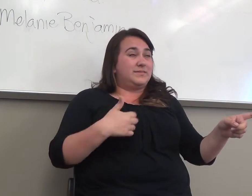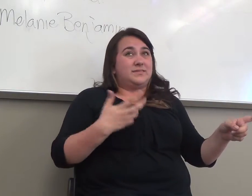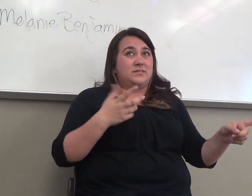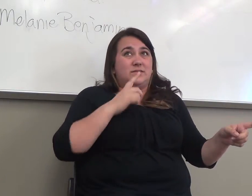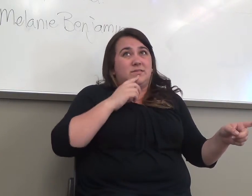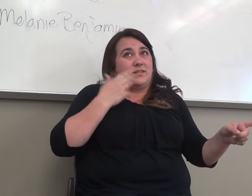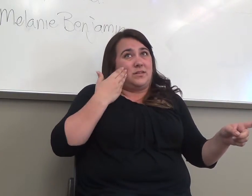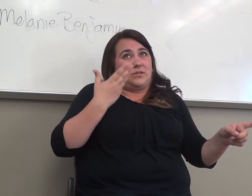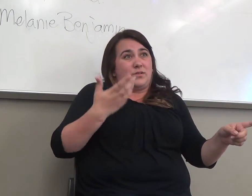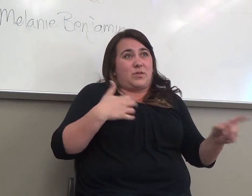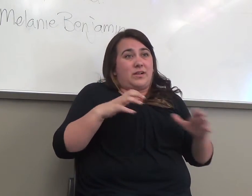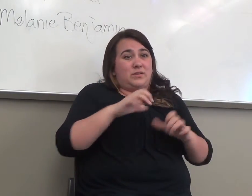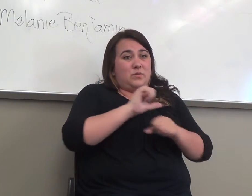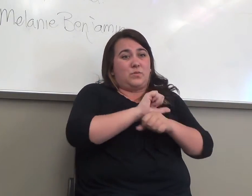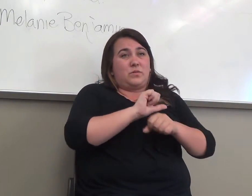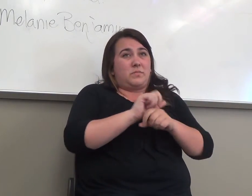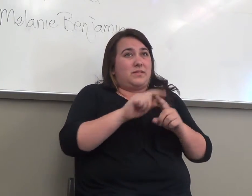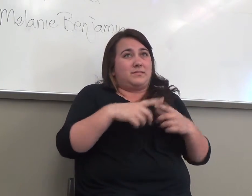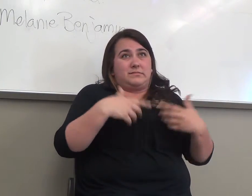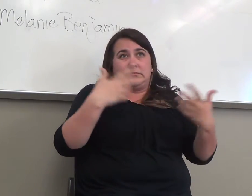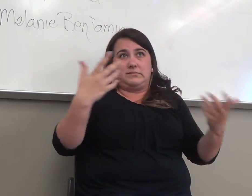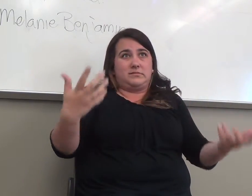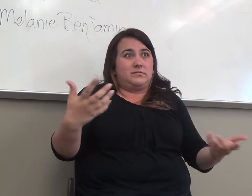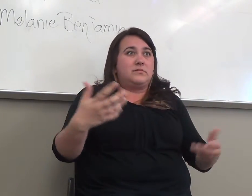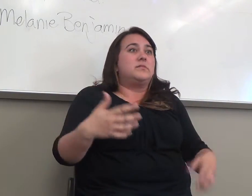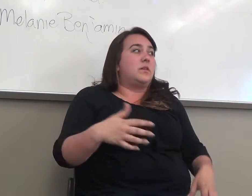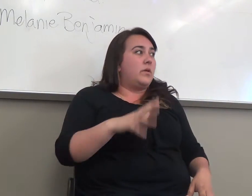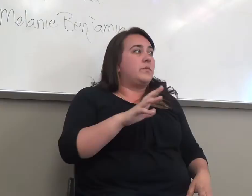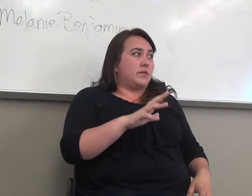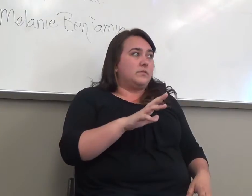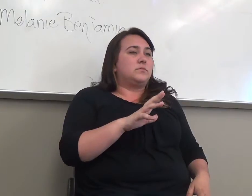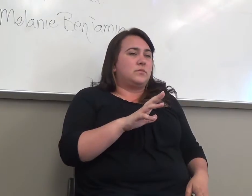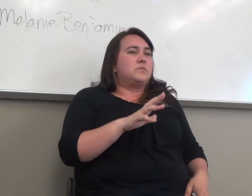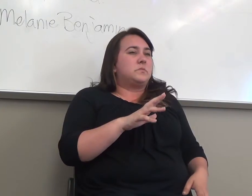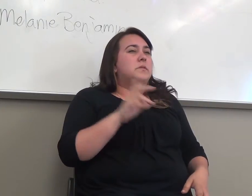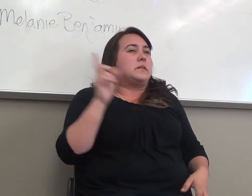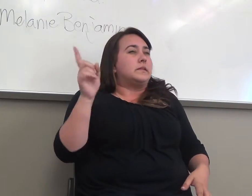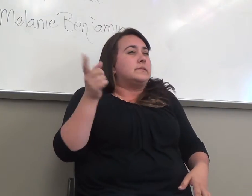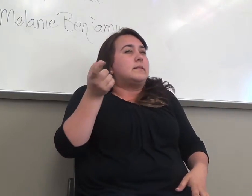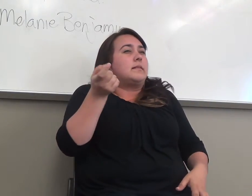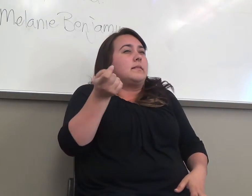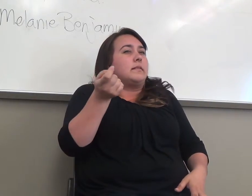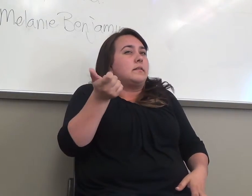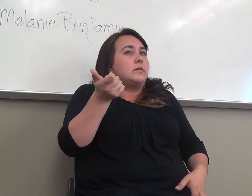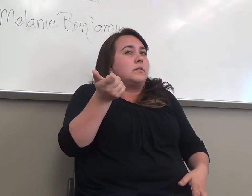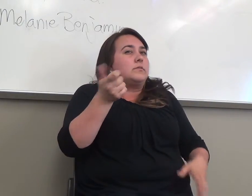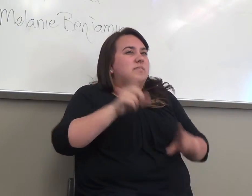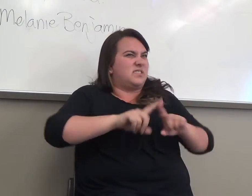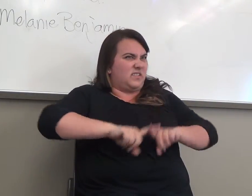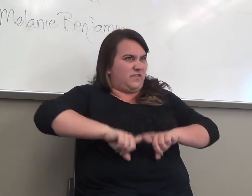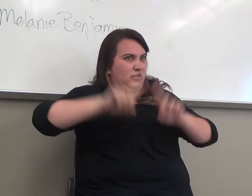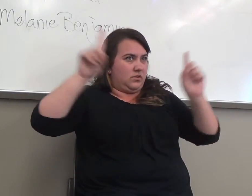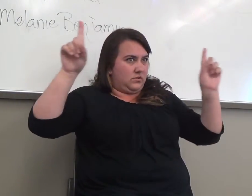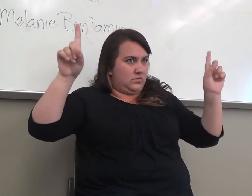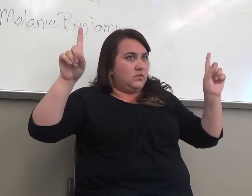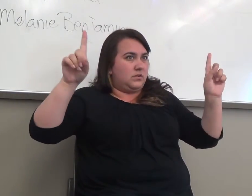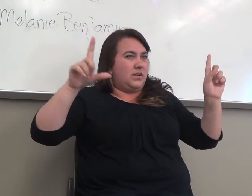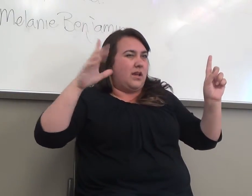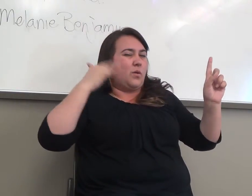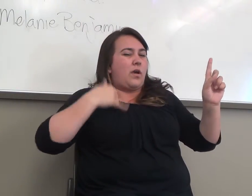I did the word for it. Okay, all right, so let's look, yeah, this is quite a bit different, which is one of the reasons I gave this to you, there's different ways